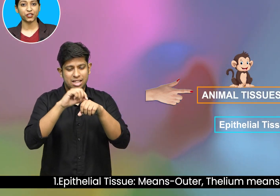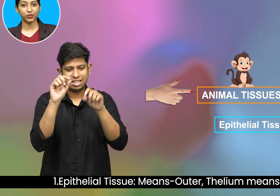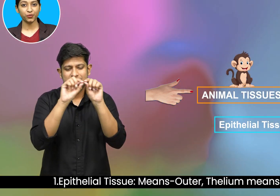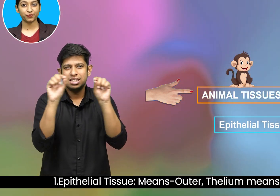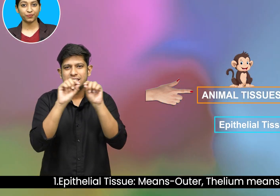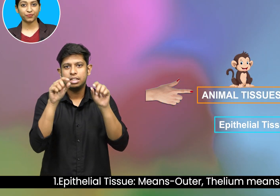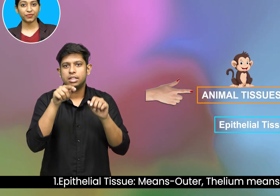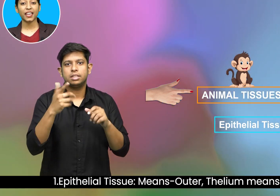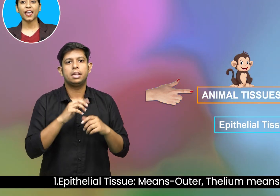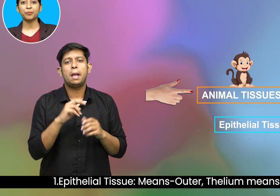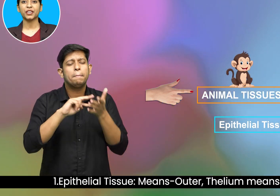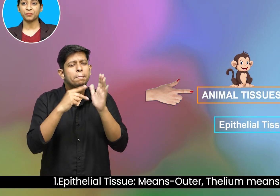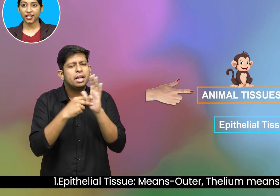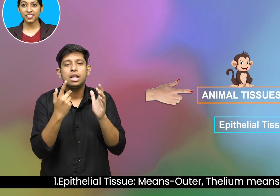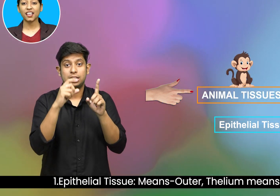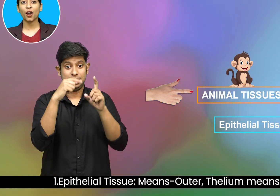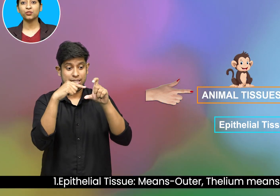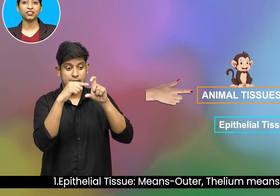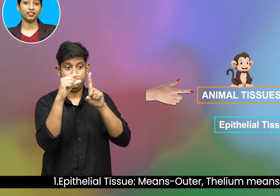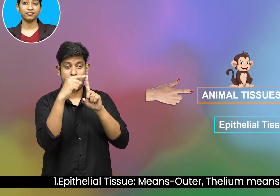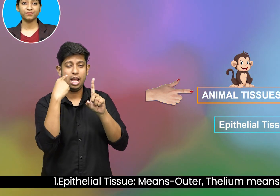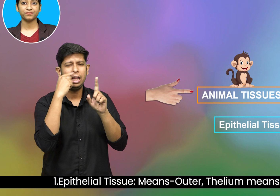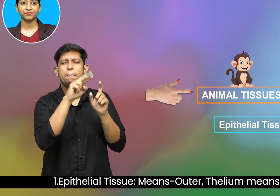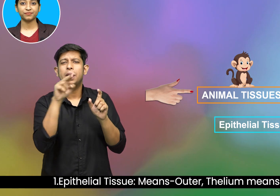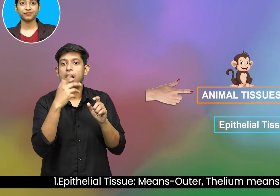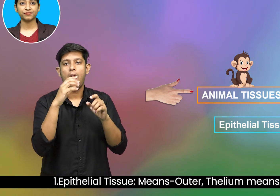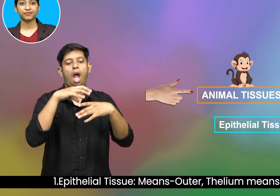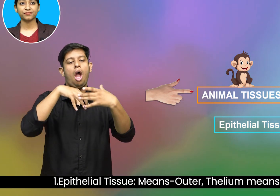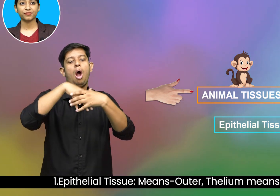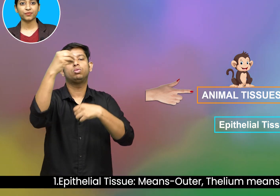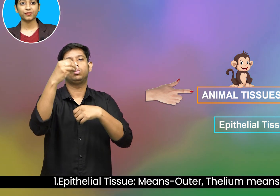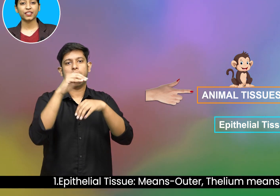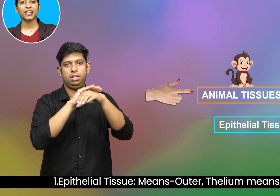Epithelial tissue. Epi means outer.